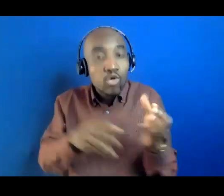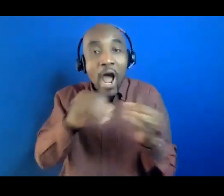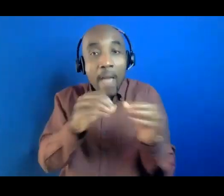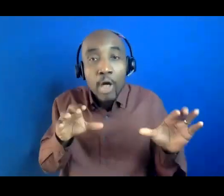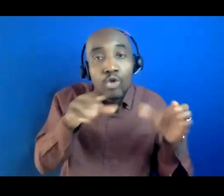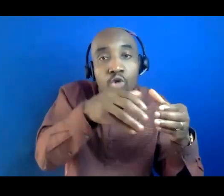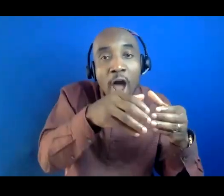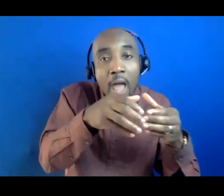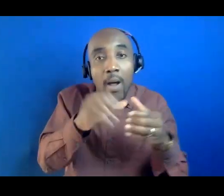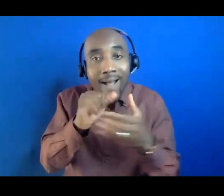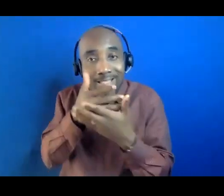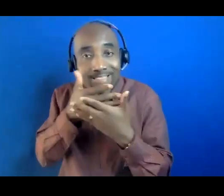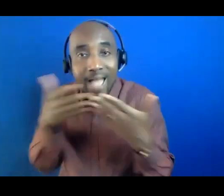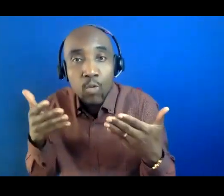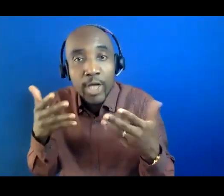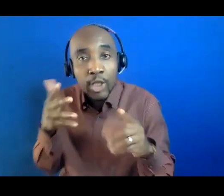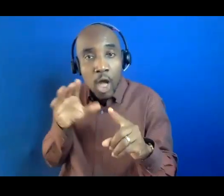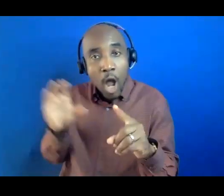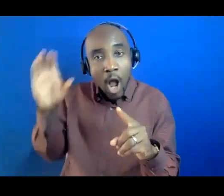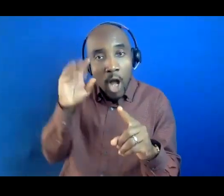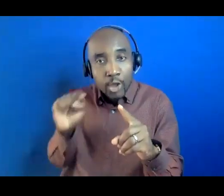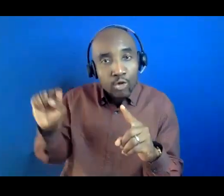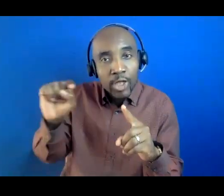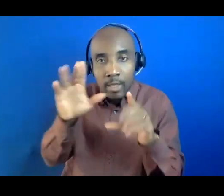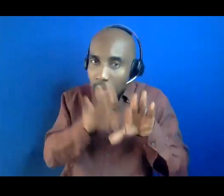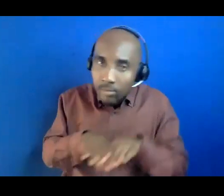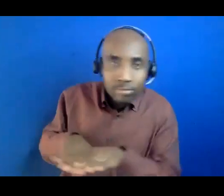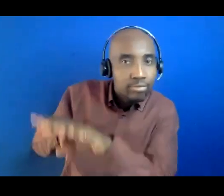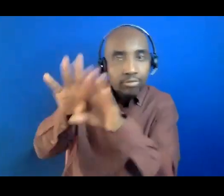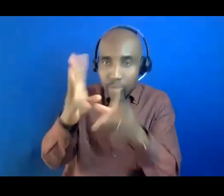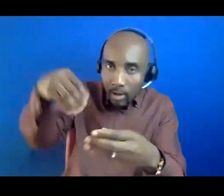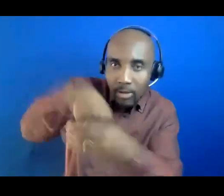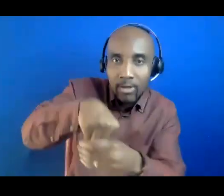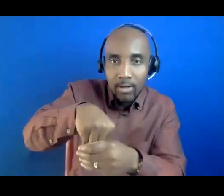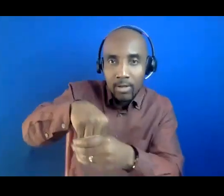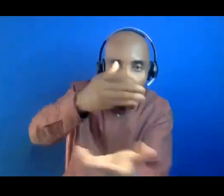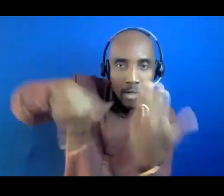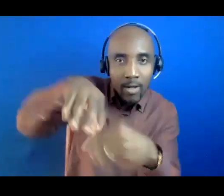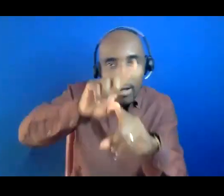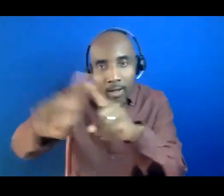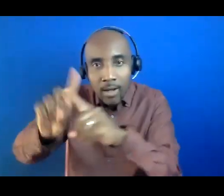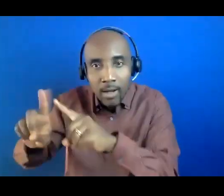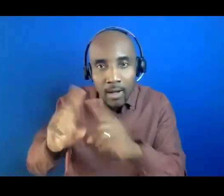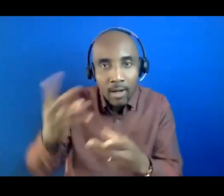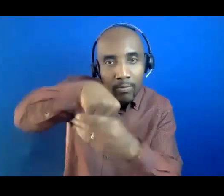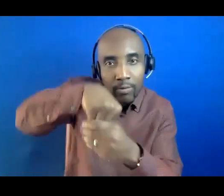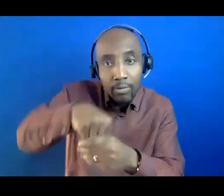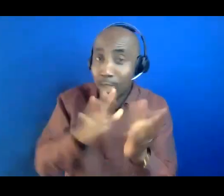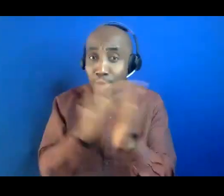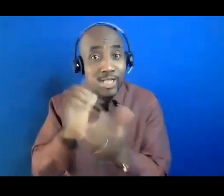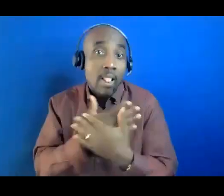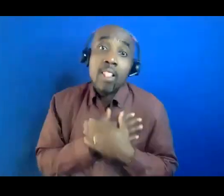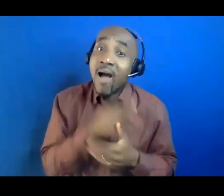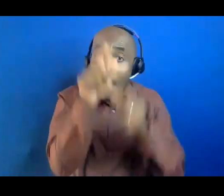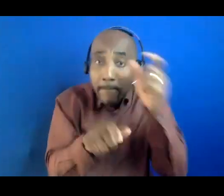and represented. Because Jesus loves all people. Jesus loves all languages. And